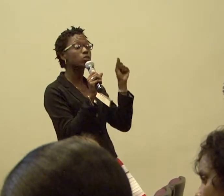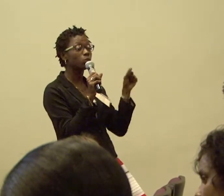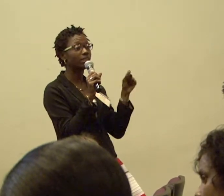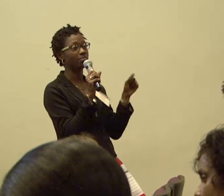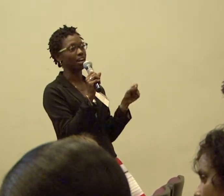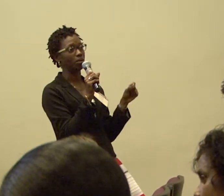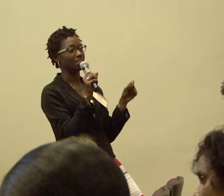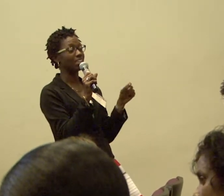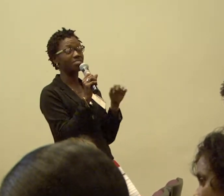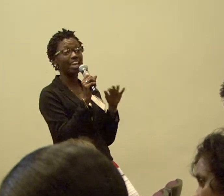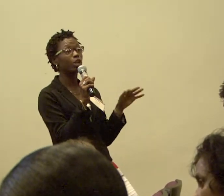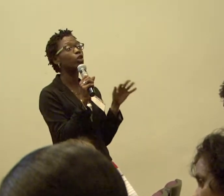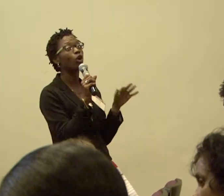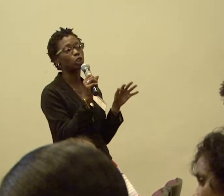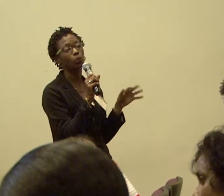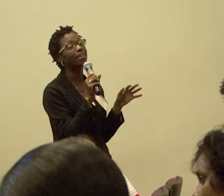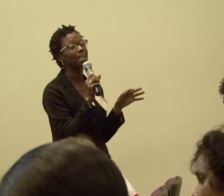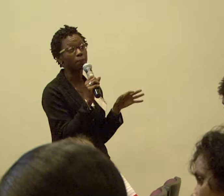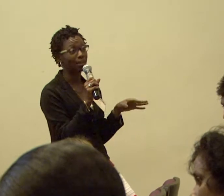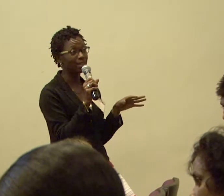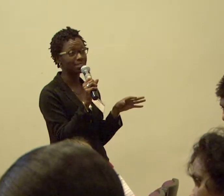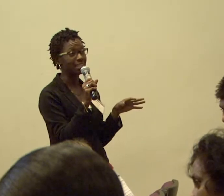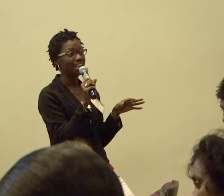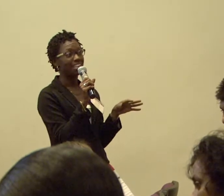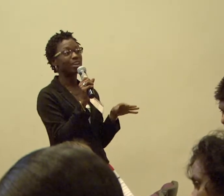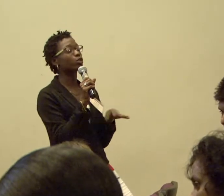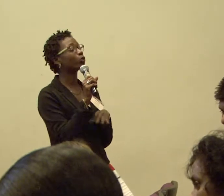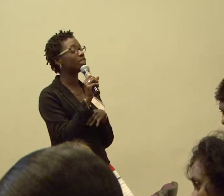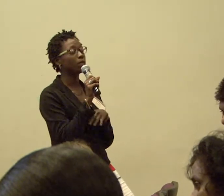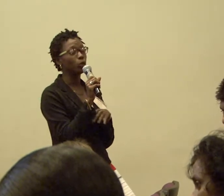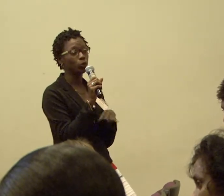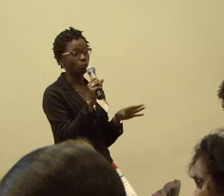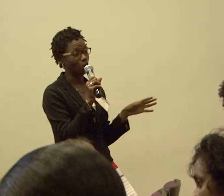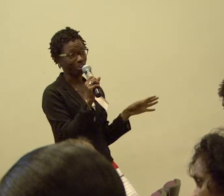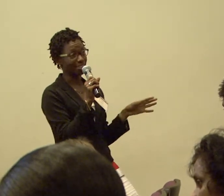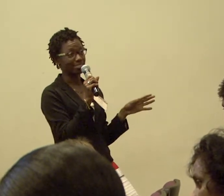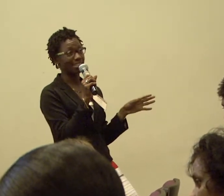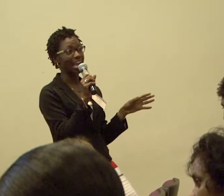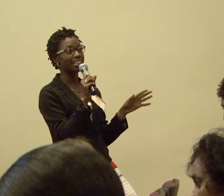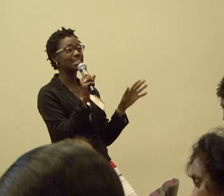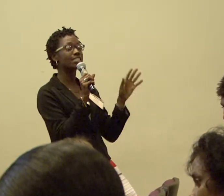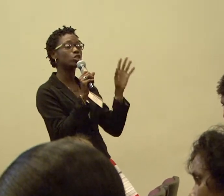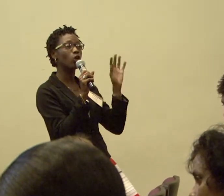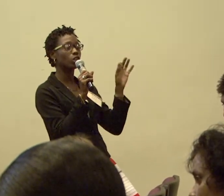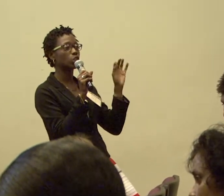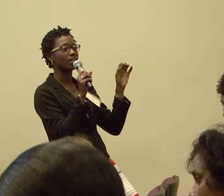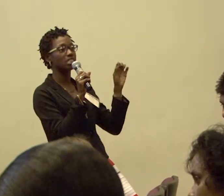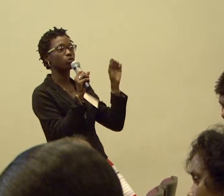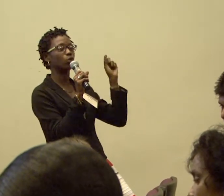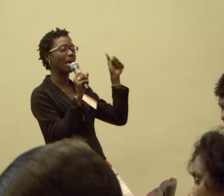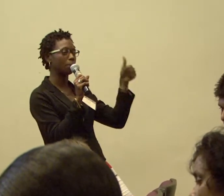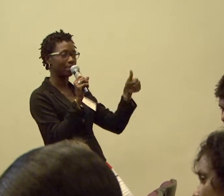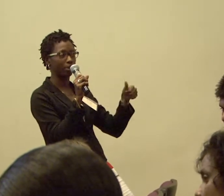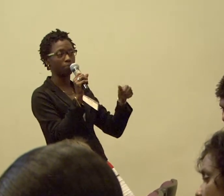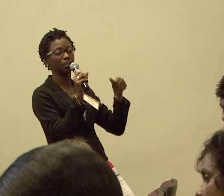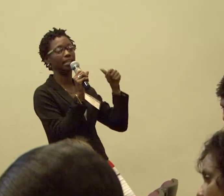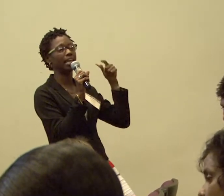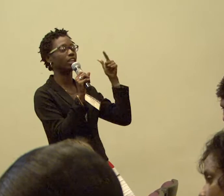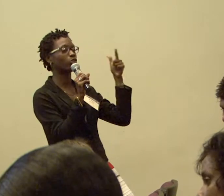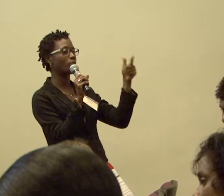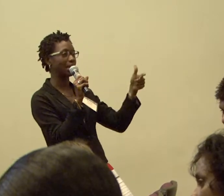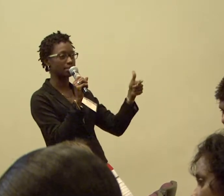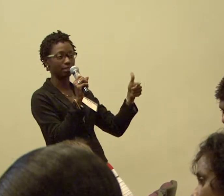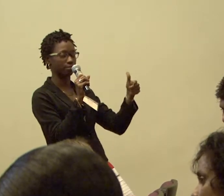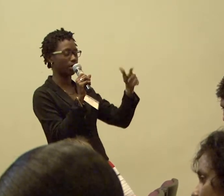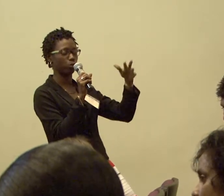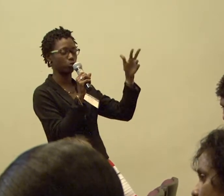extension the school environment, if they are not doing their part, there is going to be no progress. And this is not just for vocabulary building